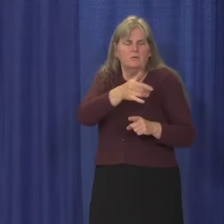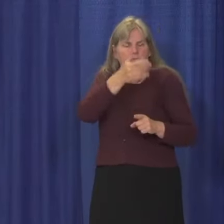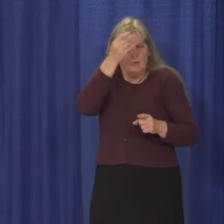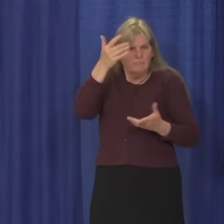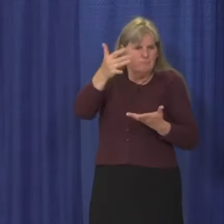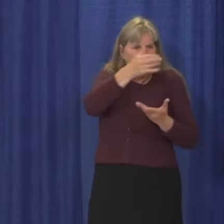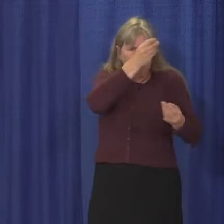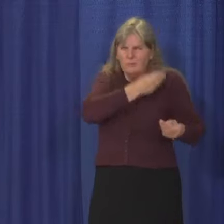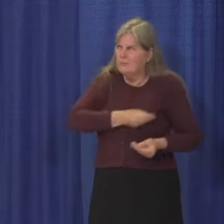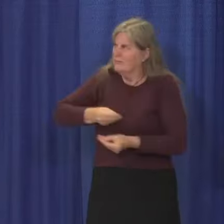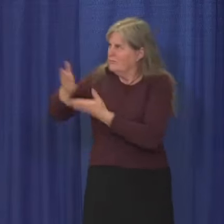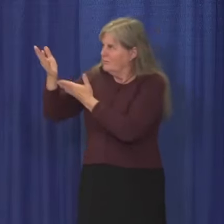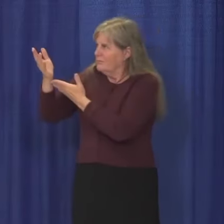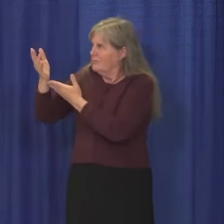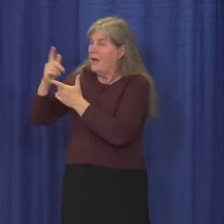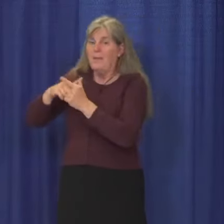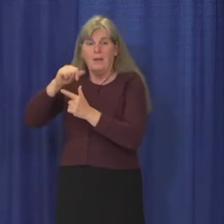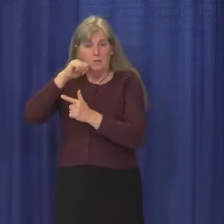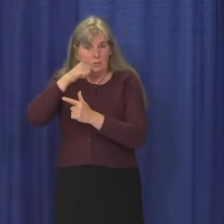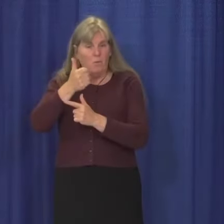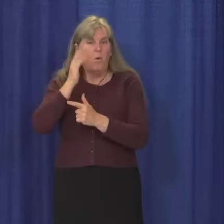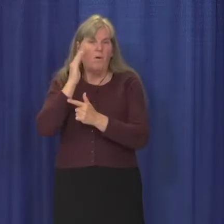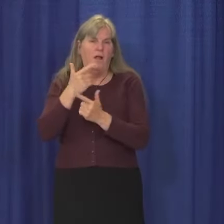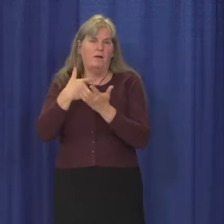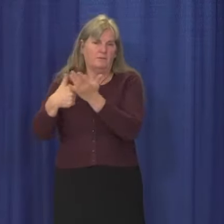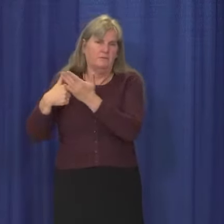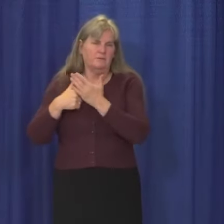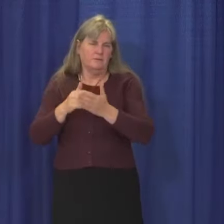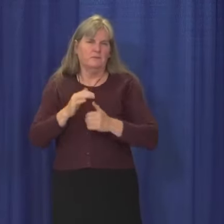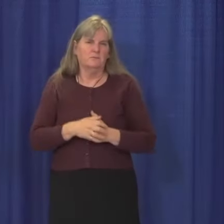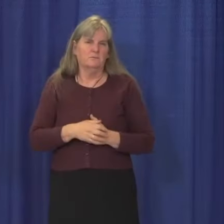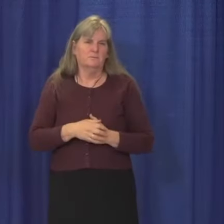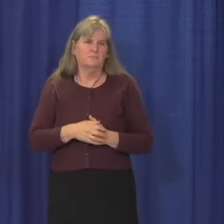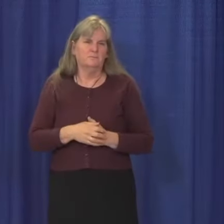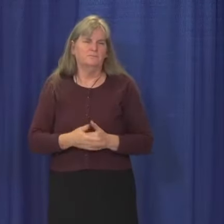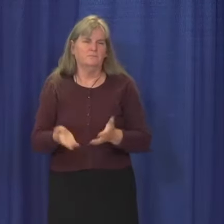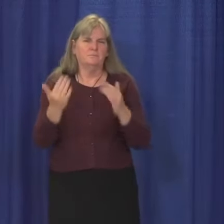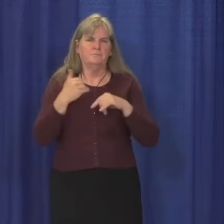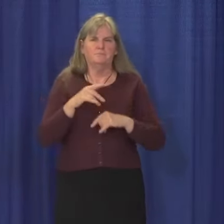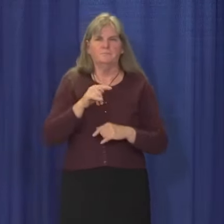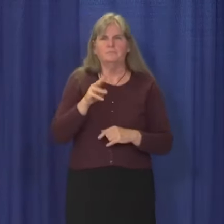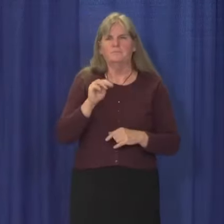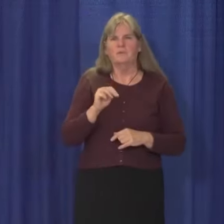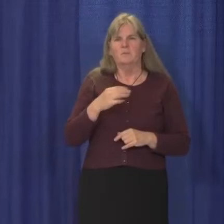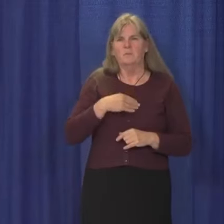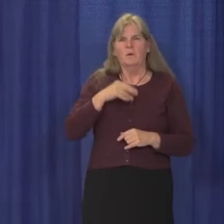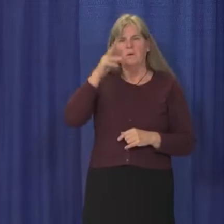government. Thank you. We'll move now to Tim, Whitehorse Star.